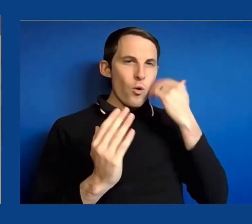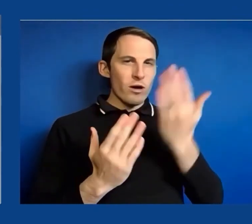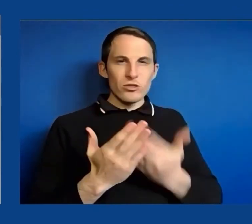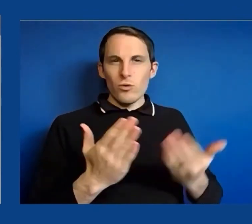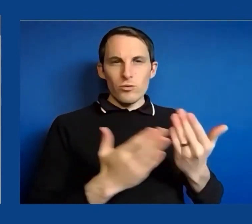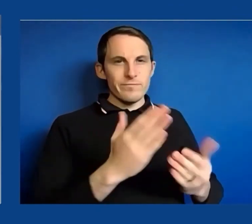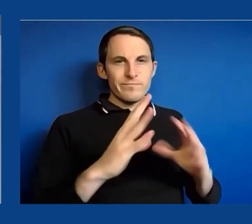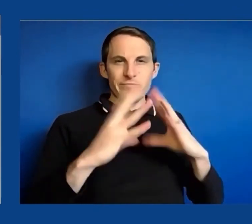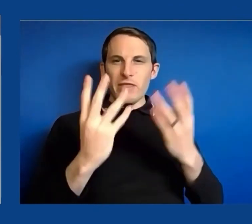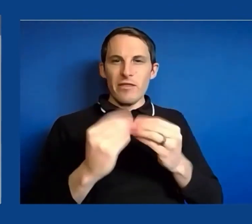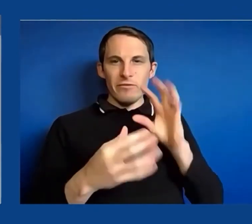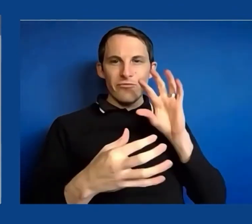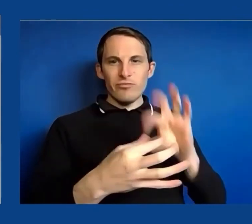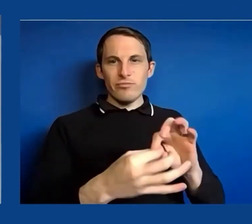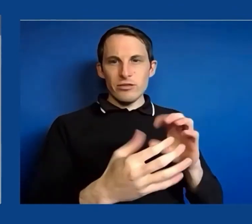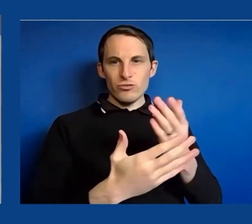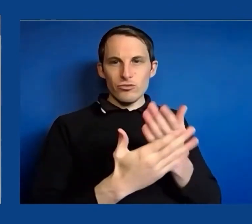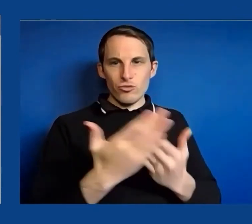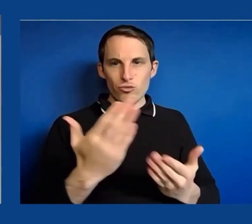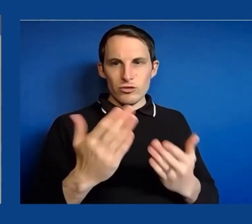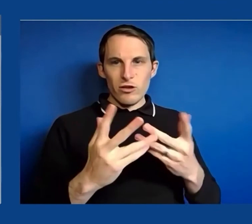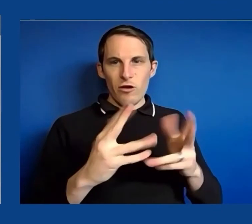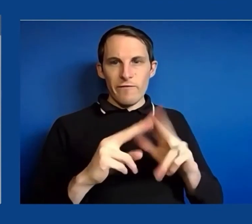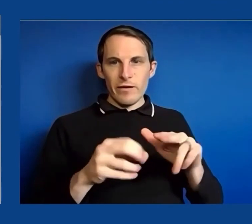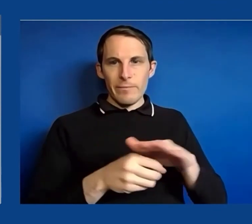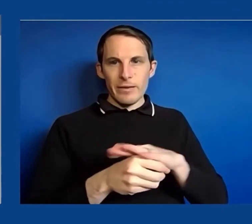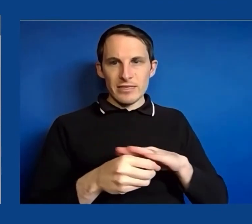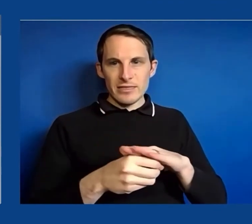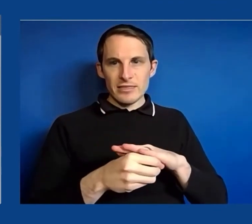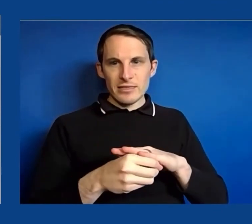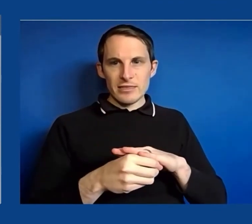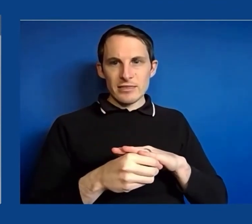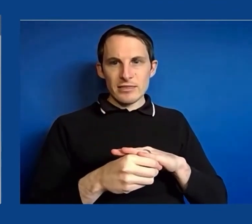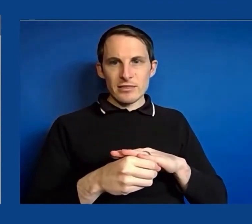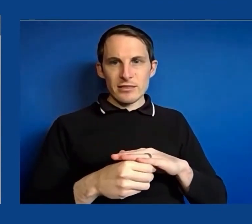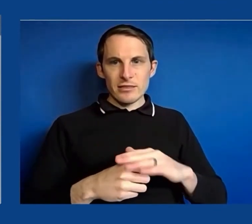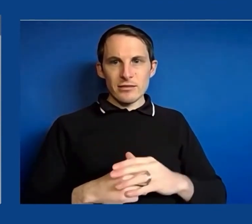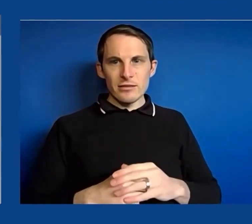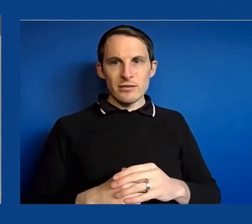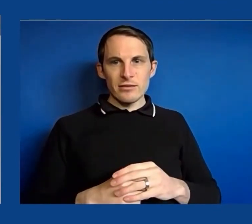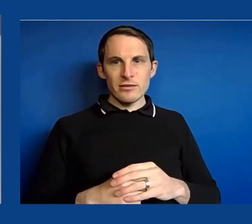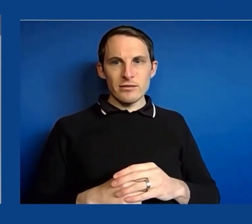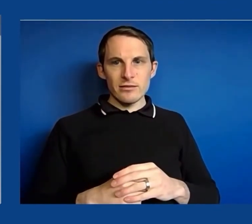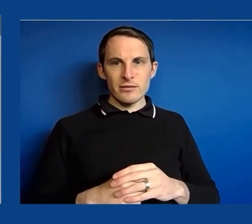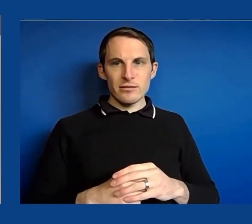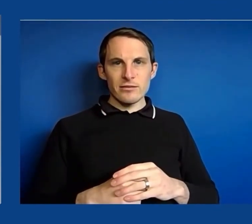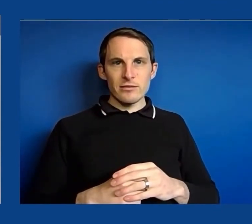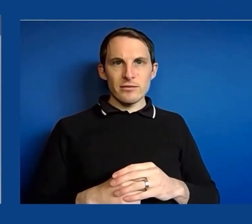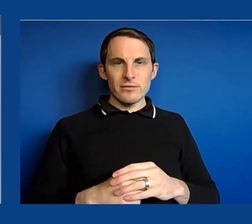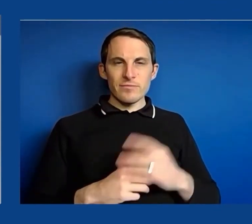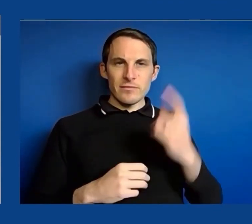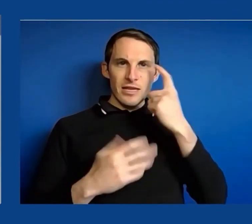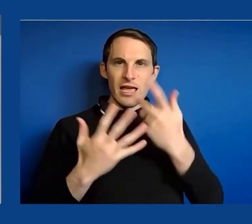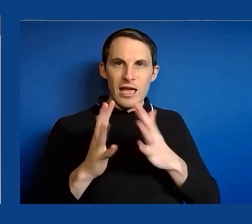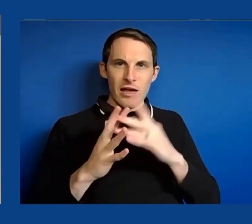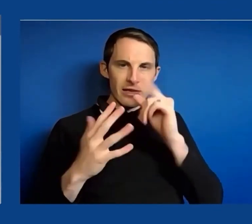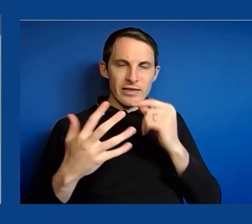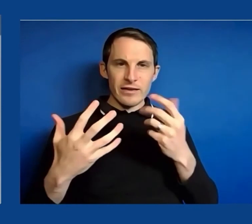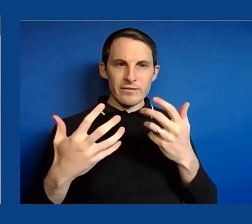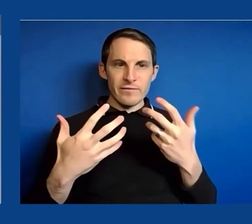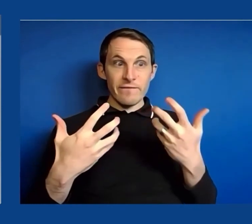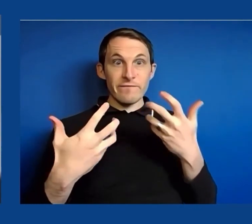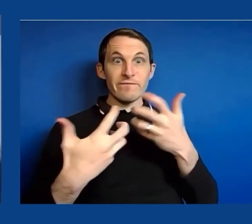about stories of place, how I felt I was able to fit into place,